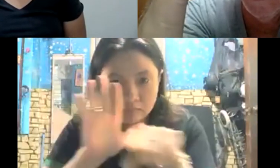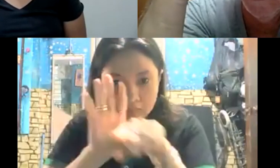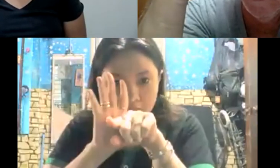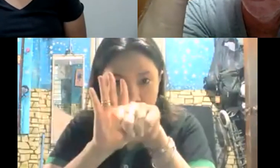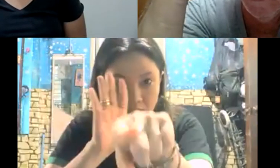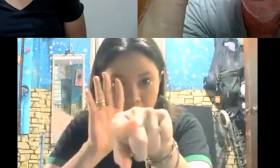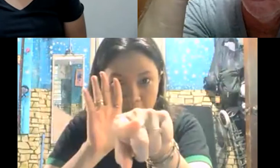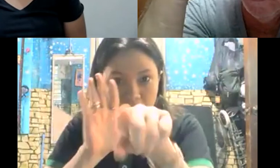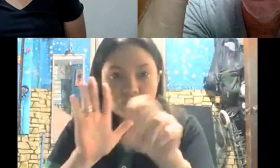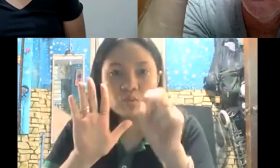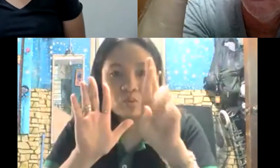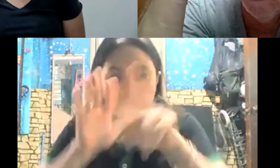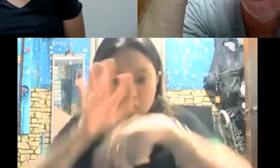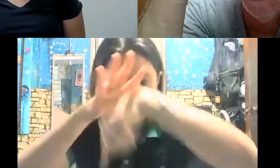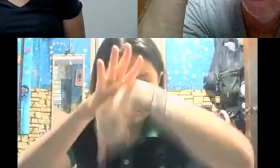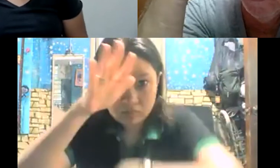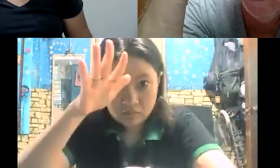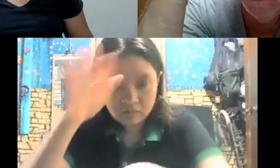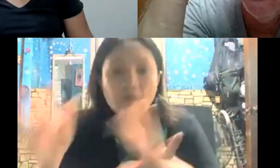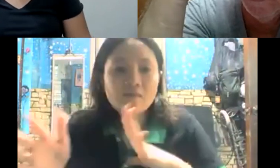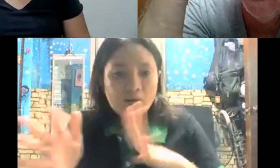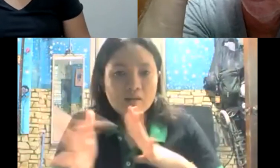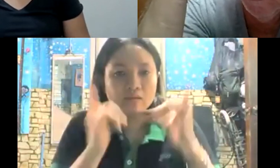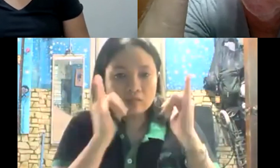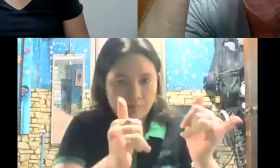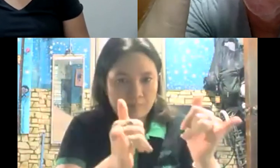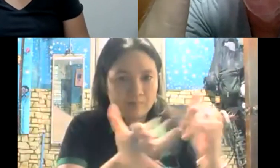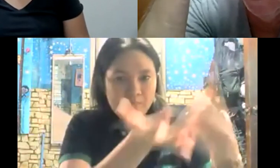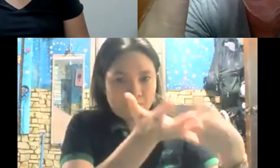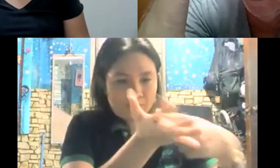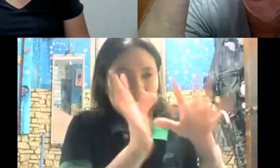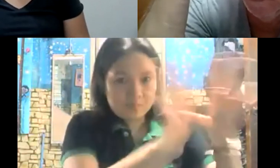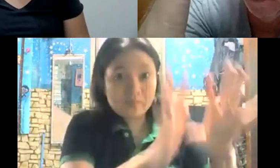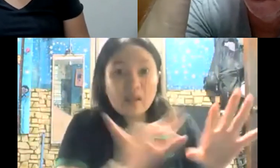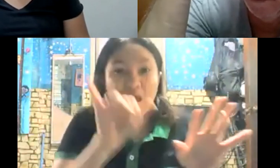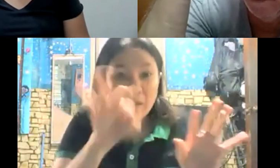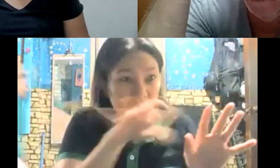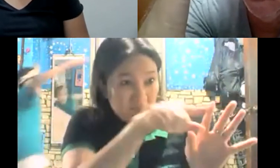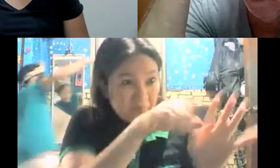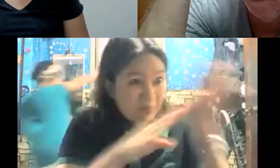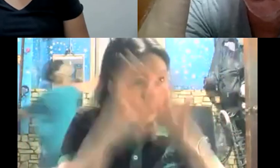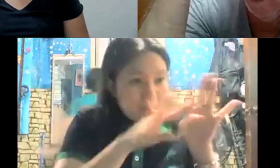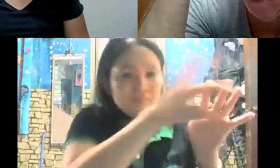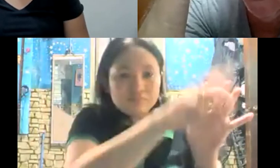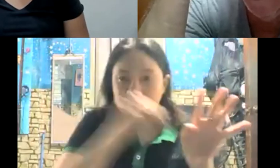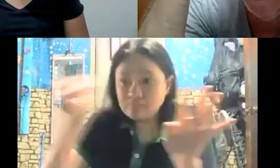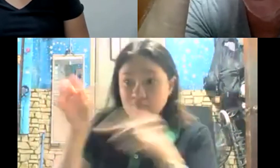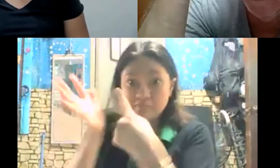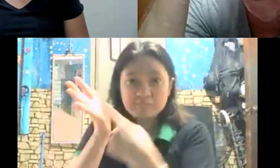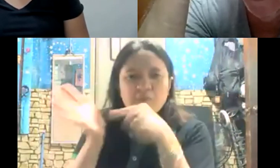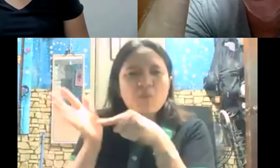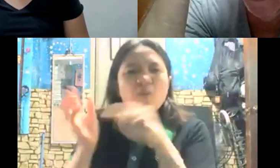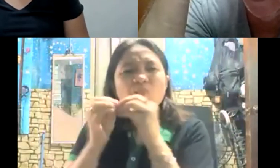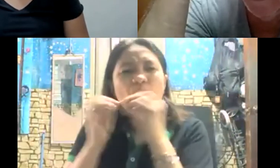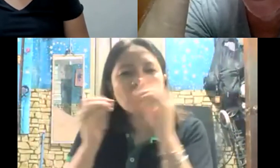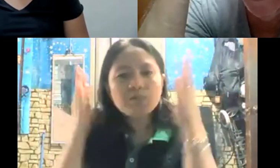So if we see that the orientation is clear, clearly out or left, that's fine. But if